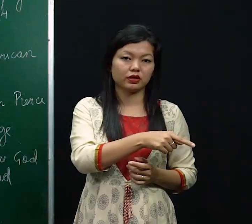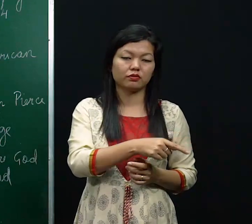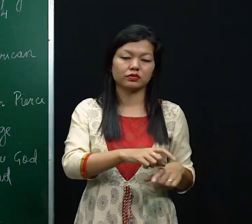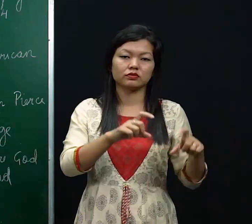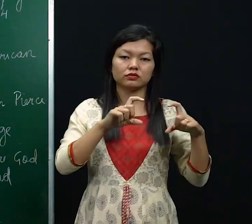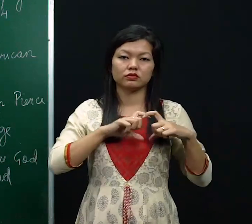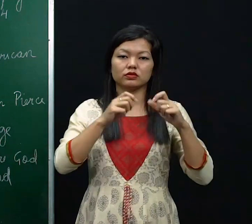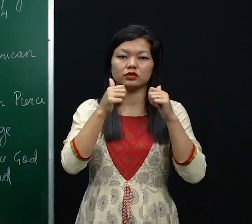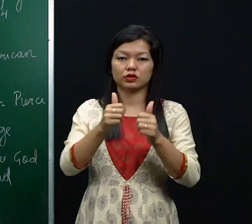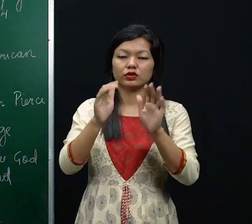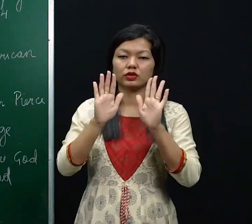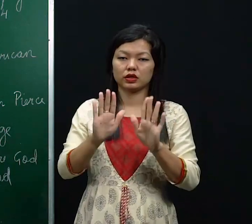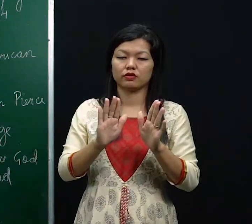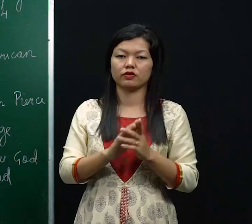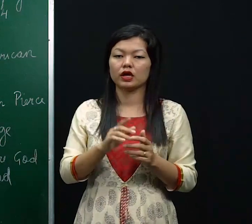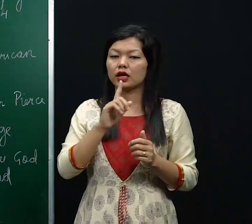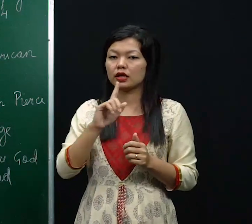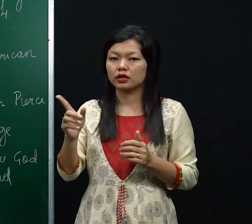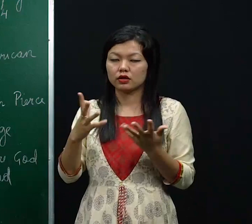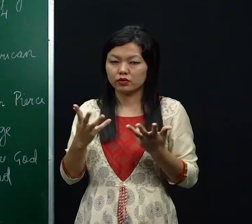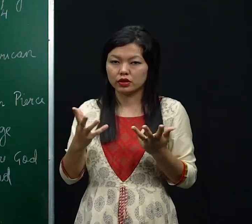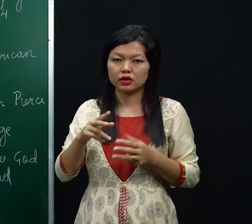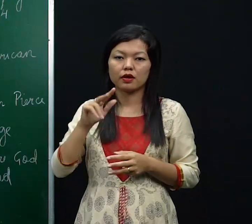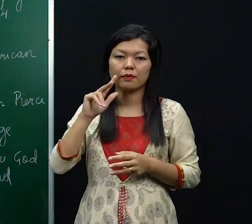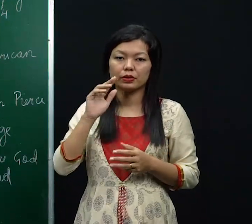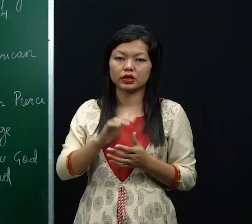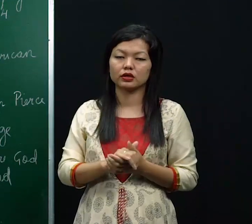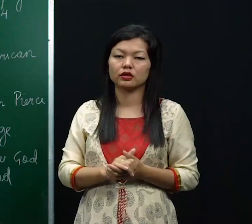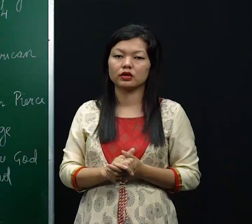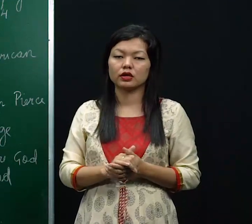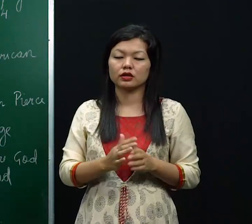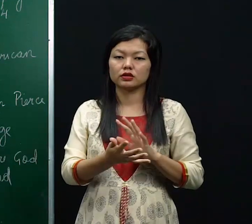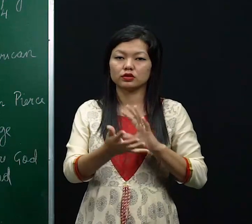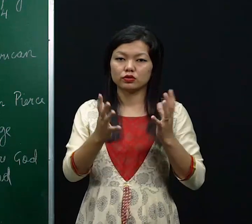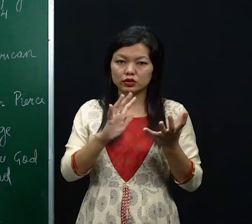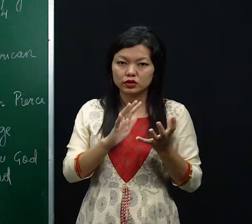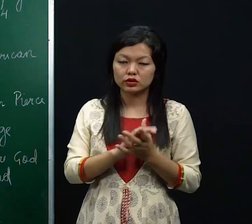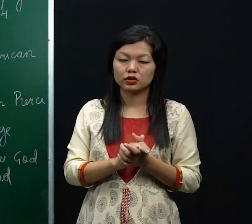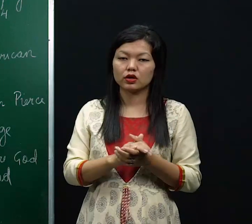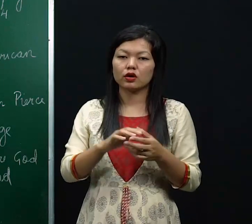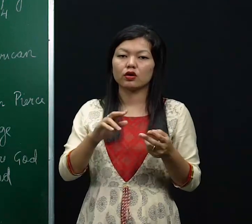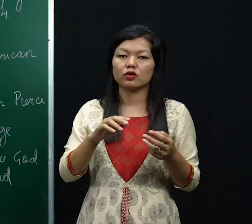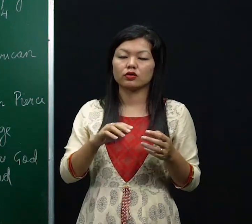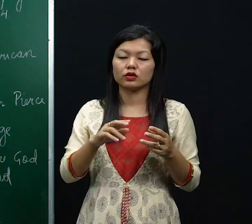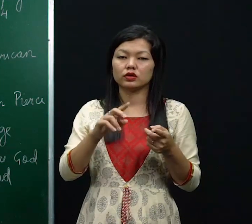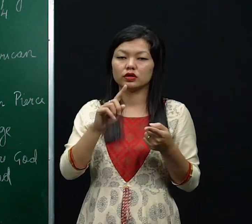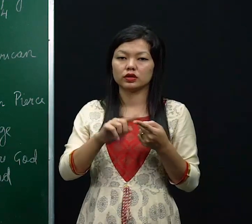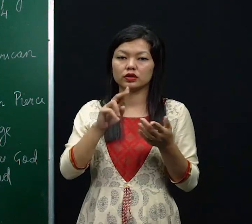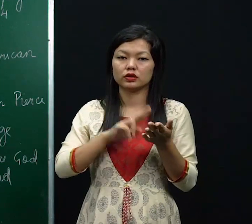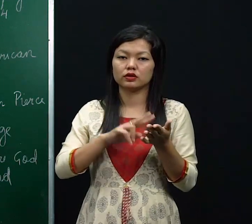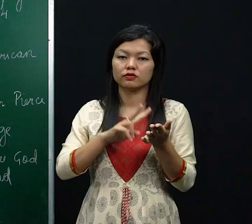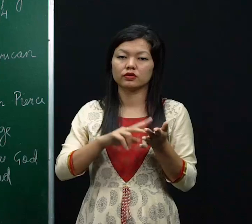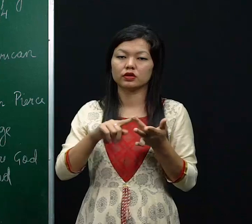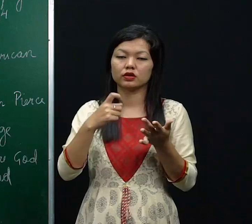of environment is very, very important. And when we look around, we see that the trees are being cut